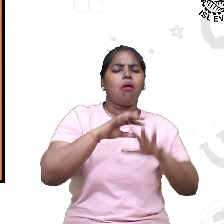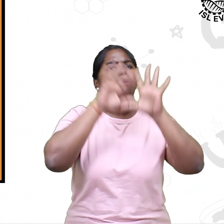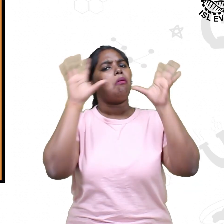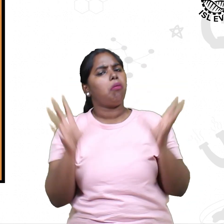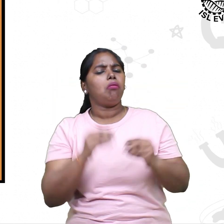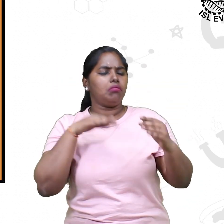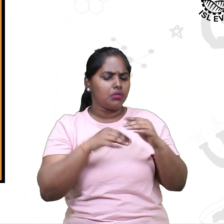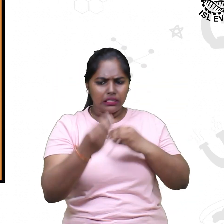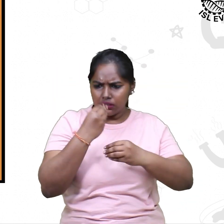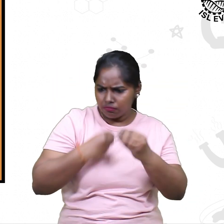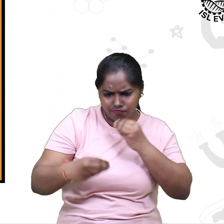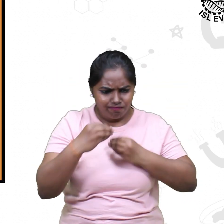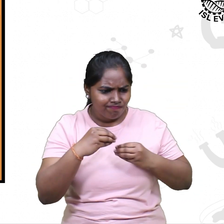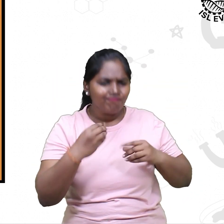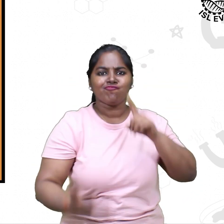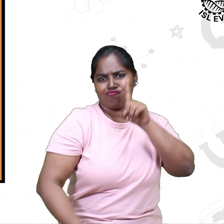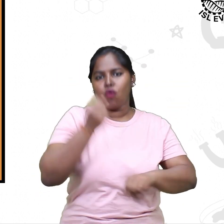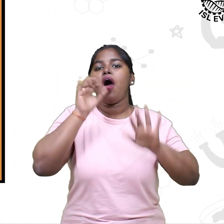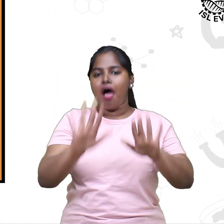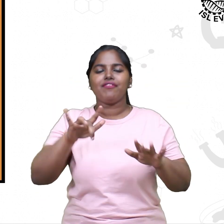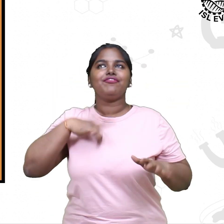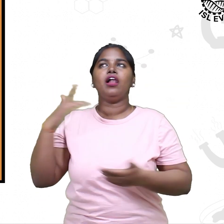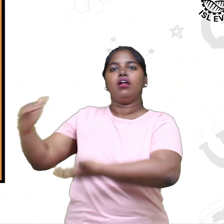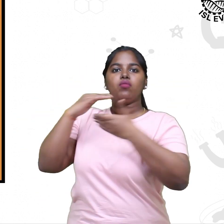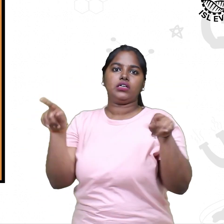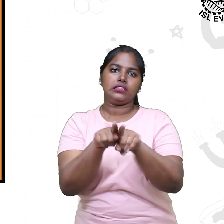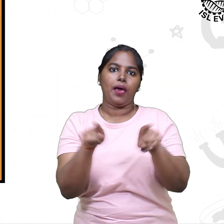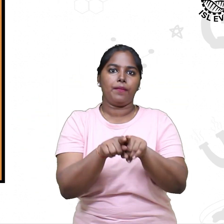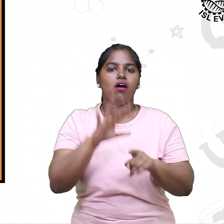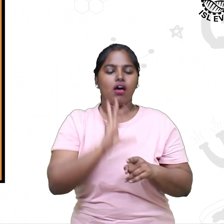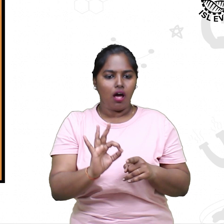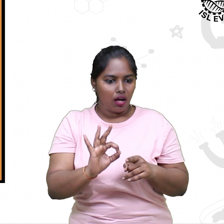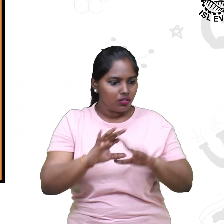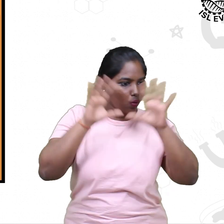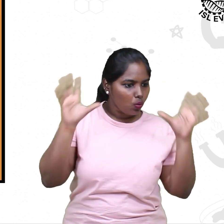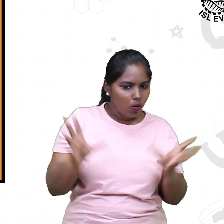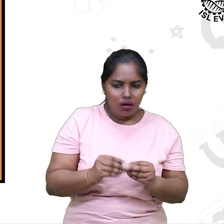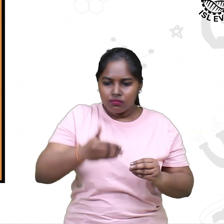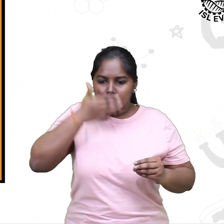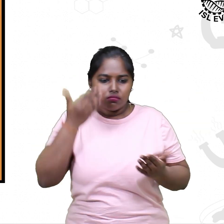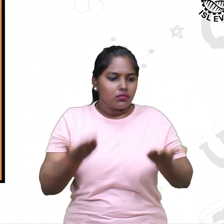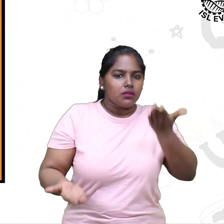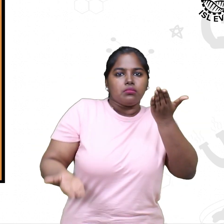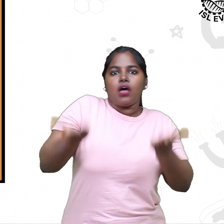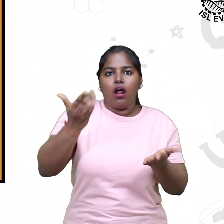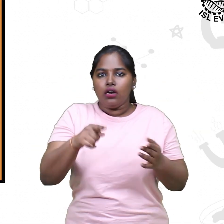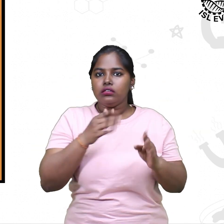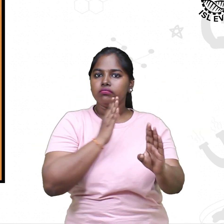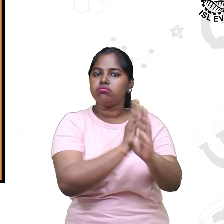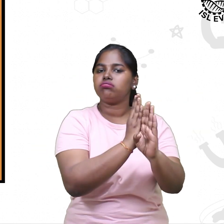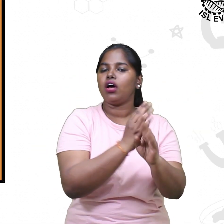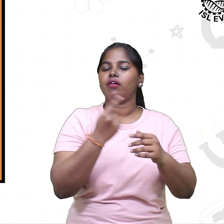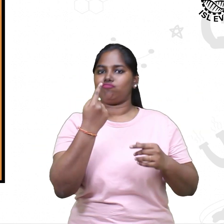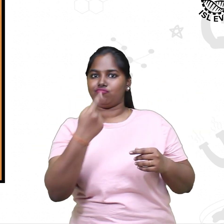very relevant and important and rewarding for us. So a balance of all of these in the right proportion is